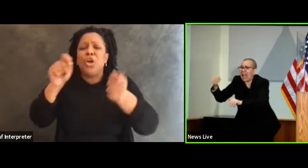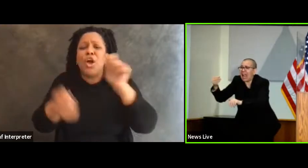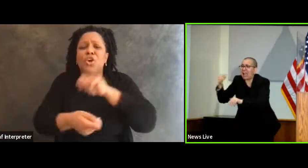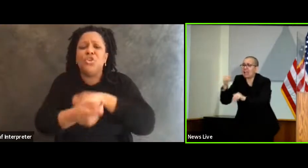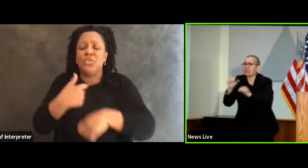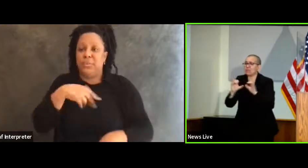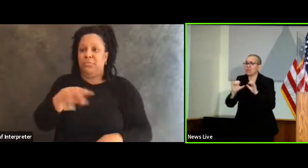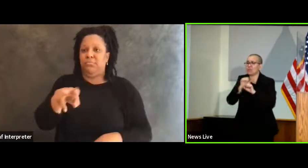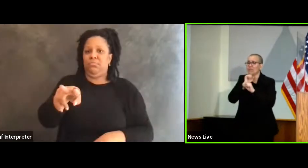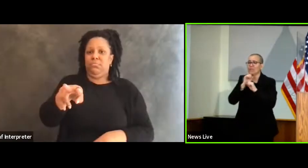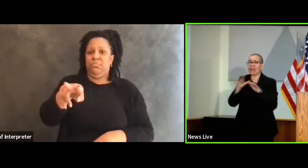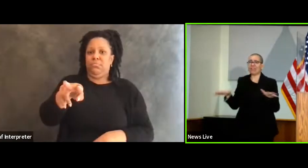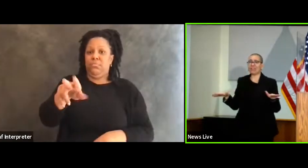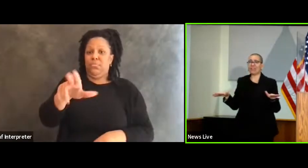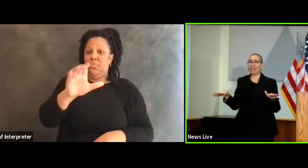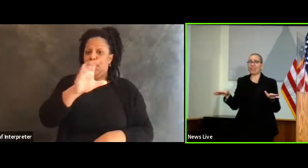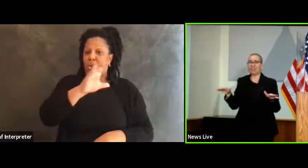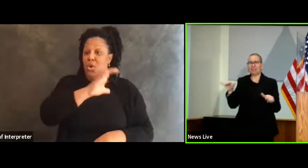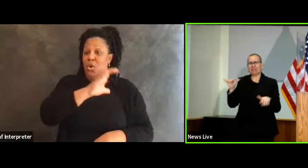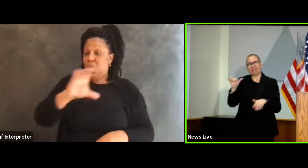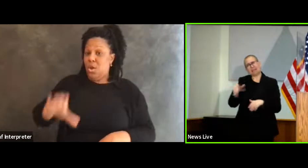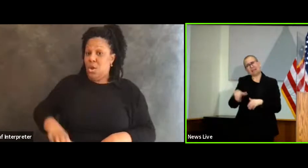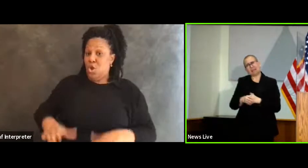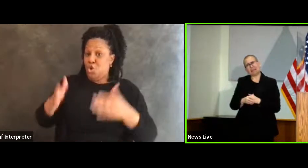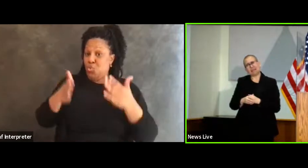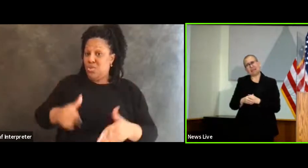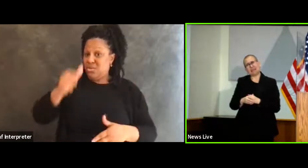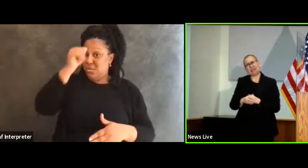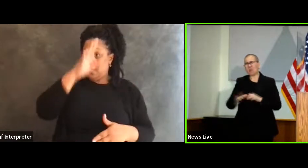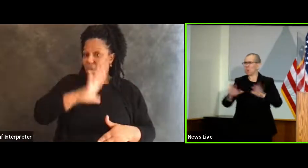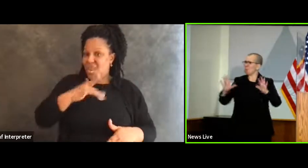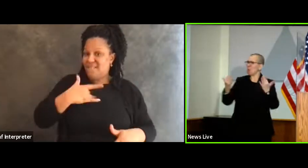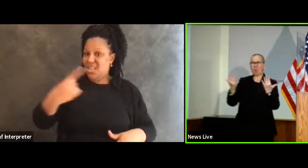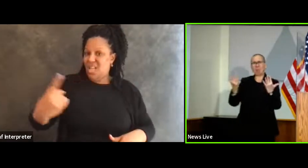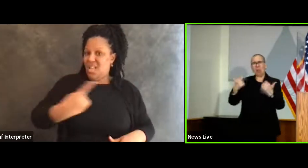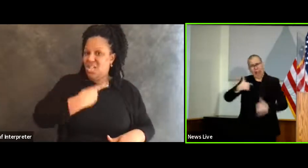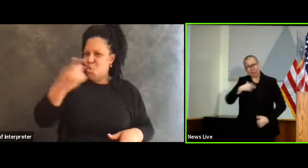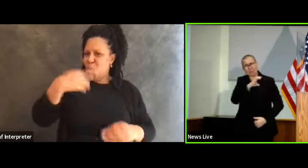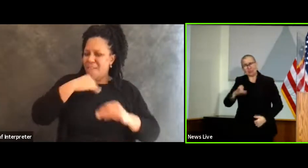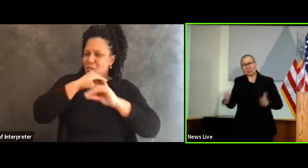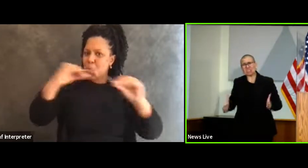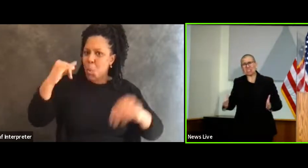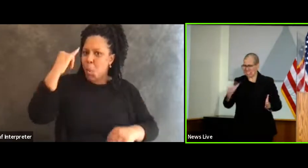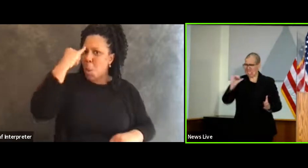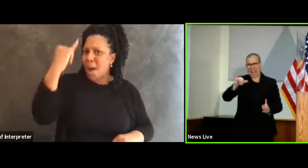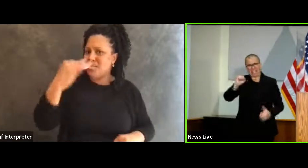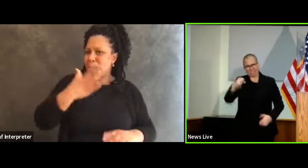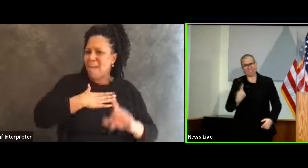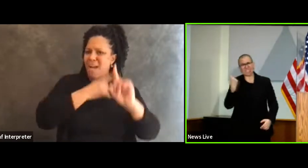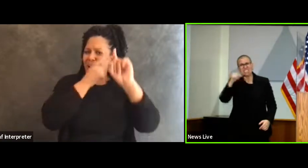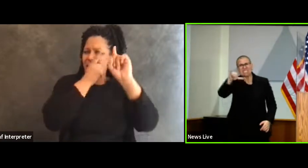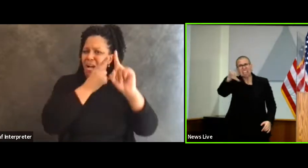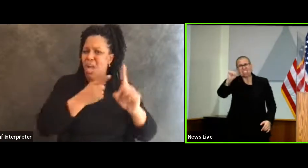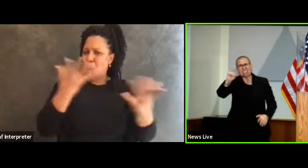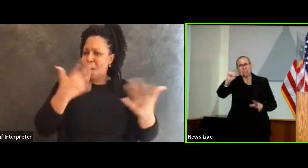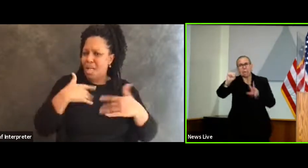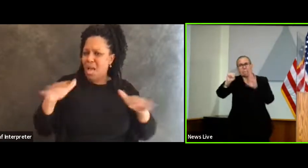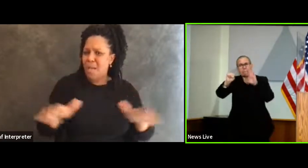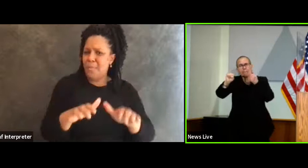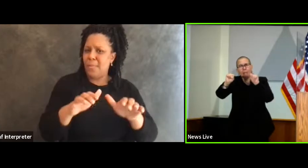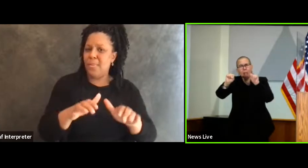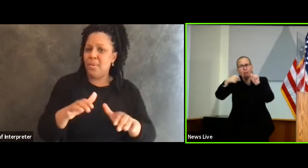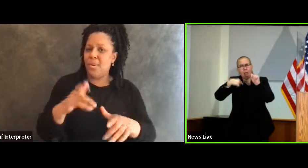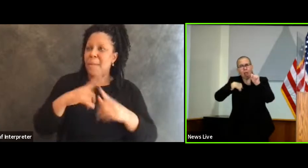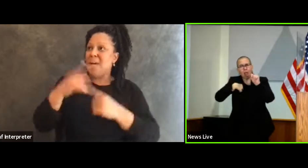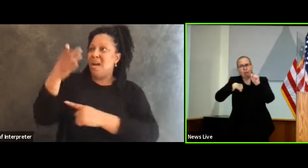man, and that's offensive that you said that to me because you have no idea what it is that I'm doing. But God checked my spirit and said, you need to listen